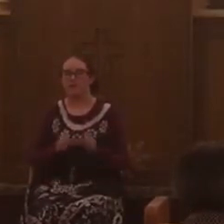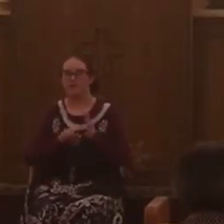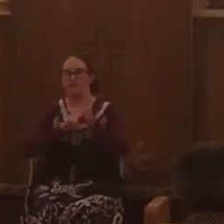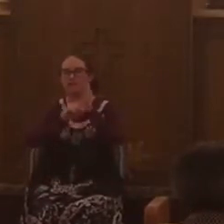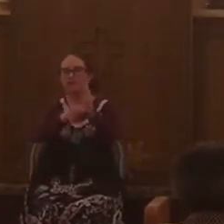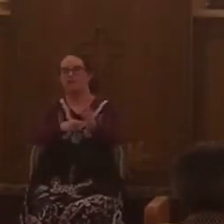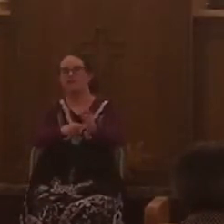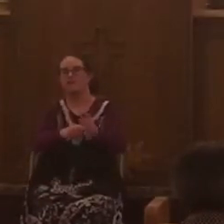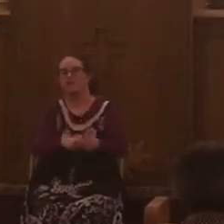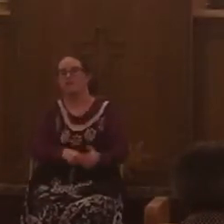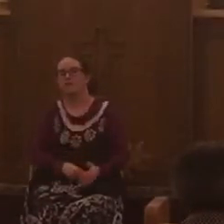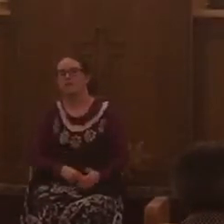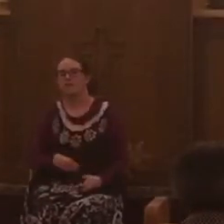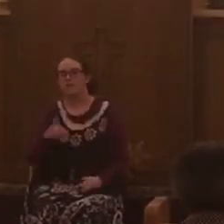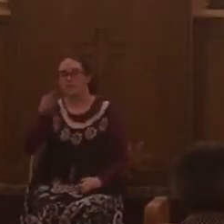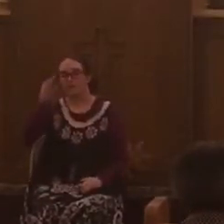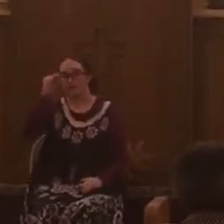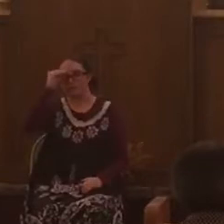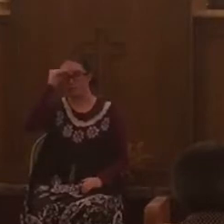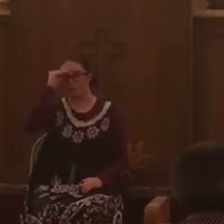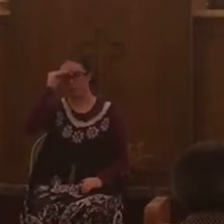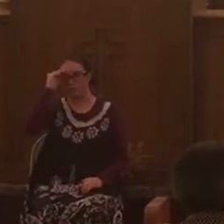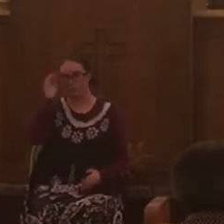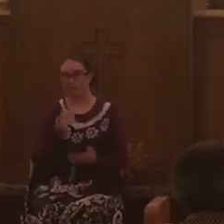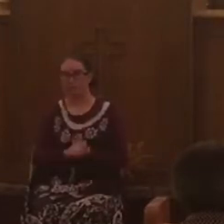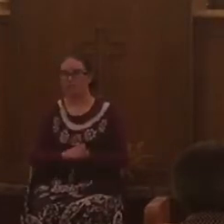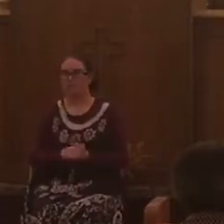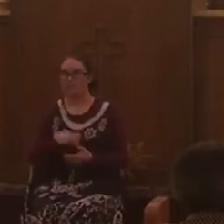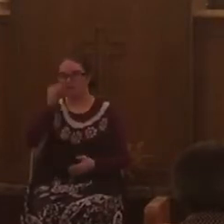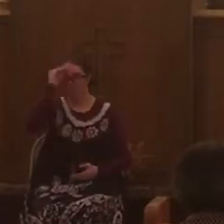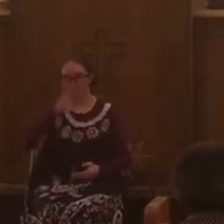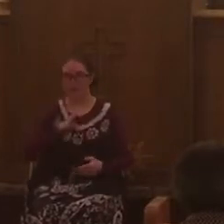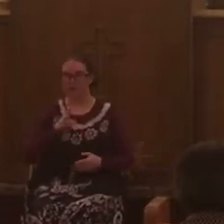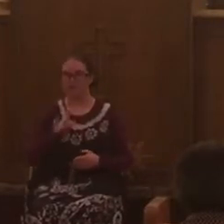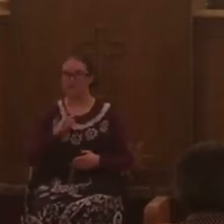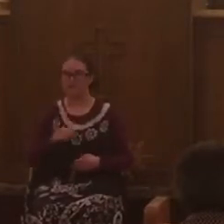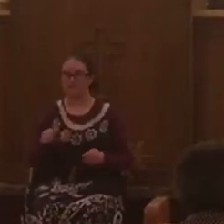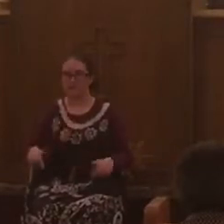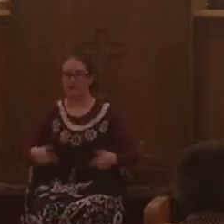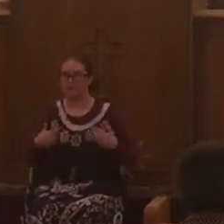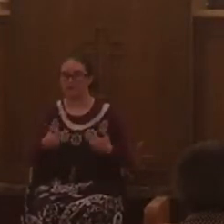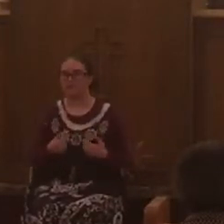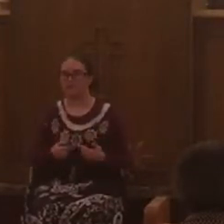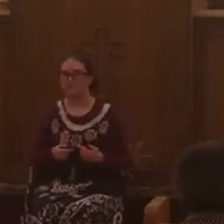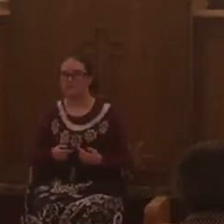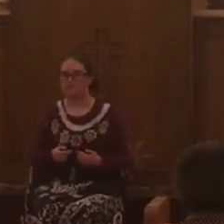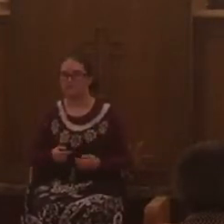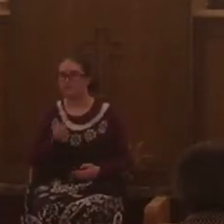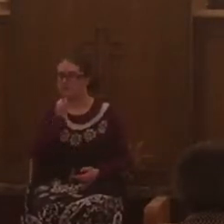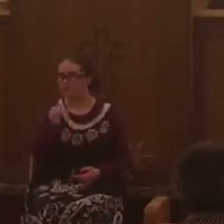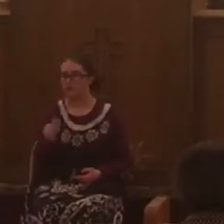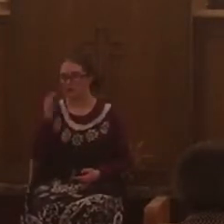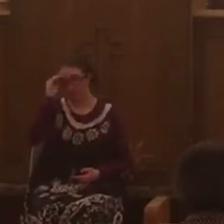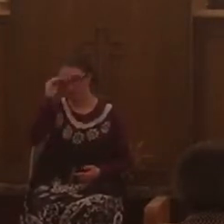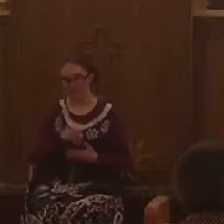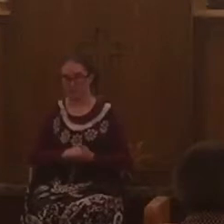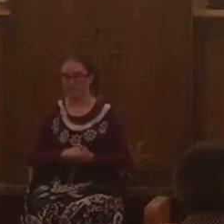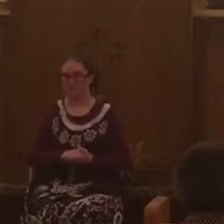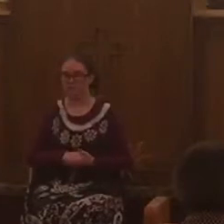natural water. It's not the water from that well out there. It's a well of water springing up right here in the everlasting